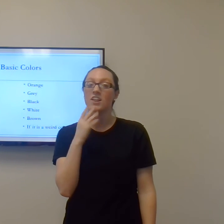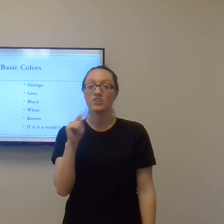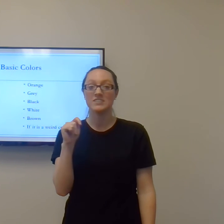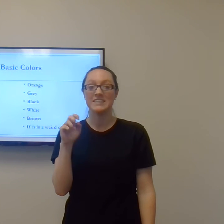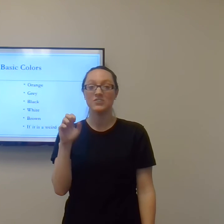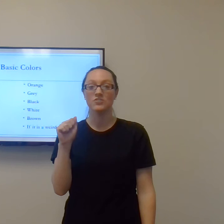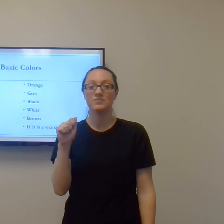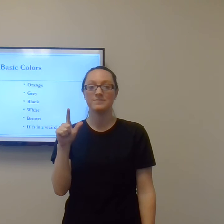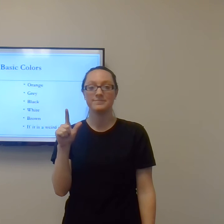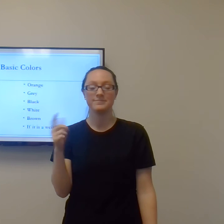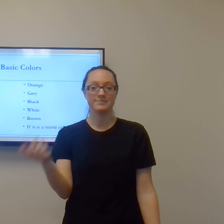color teal,